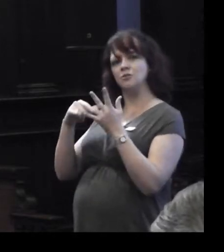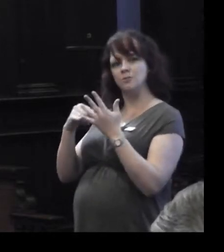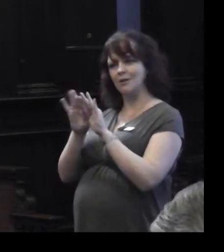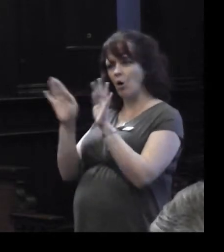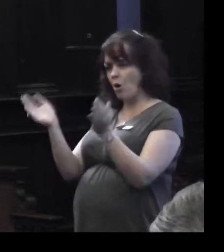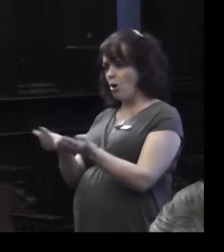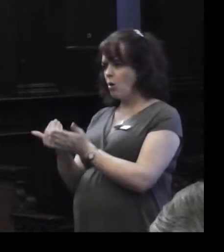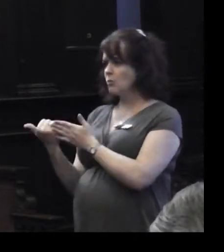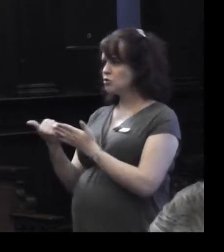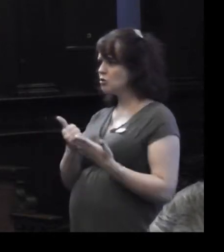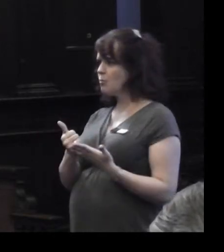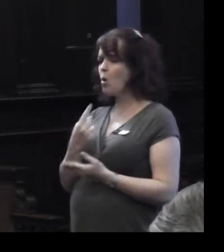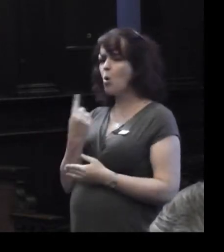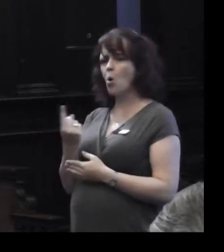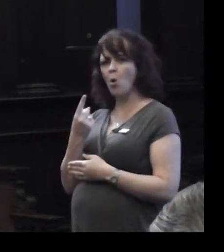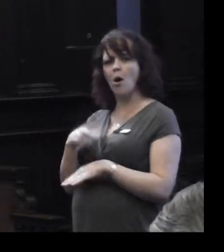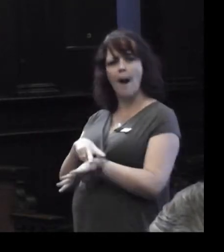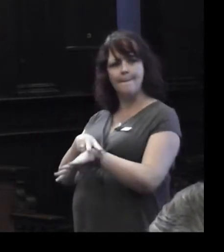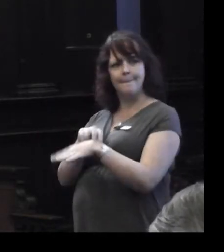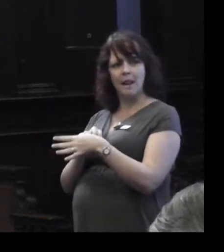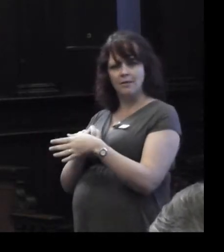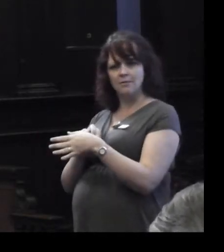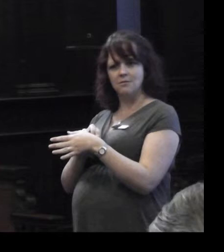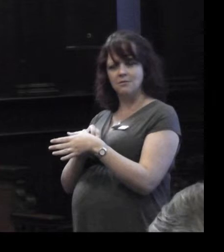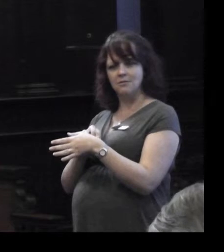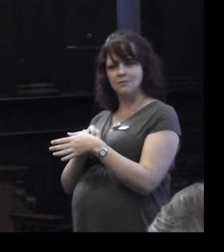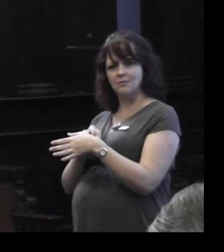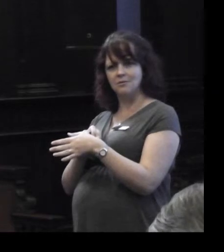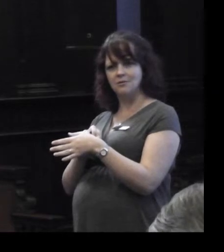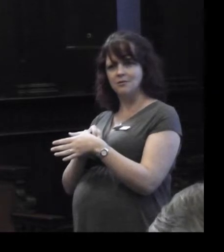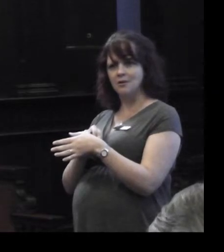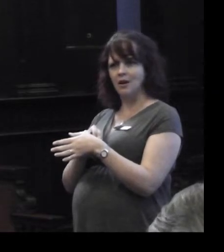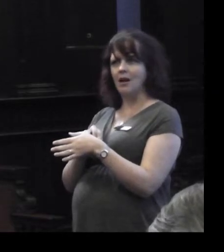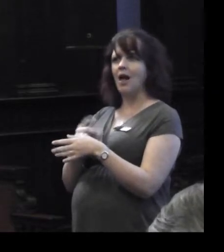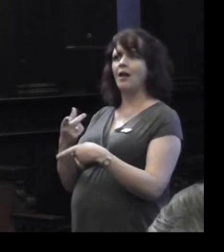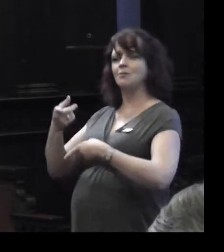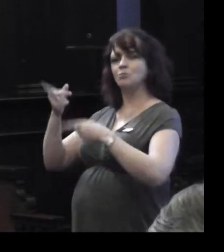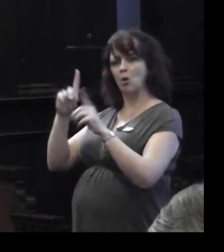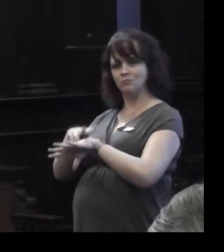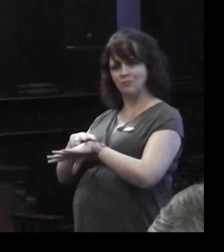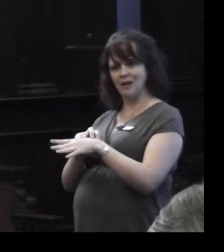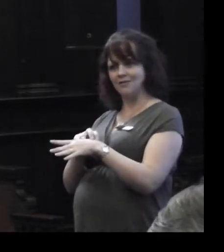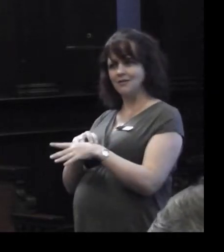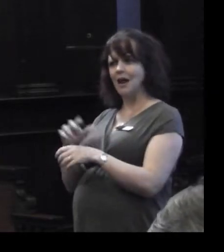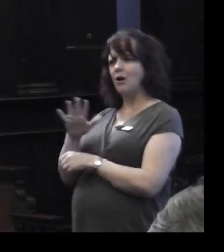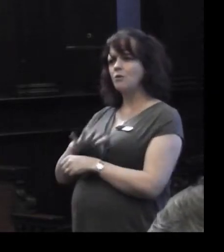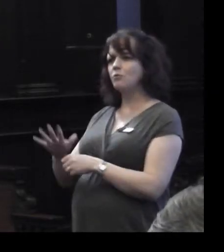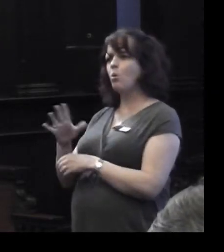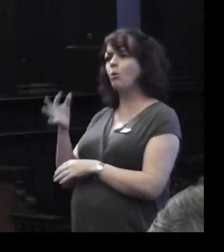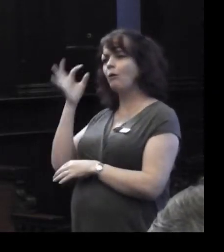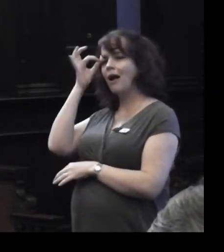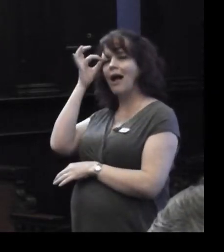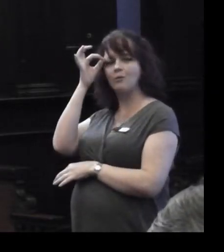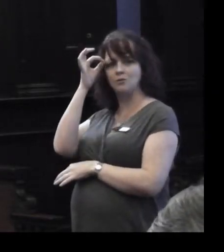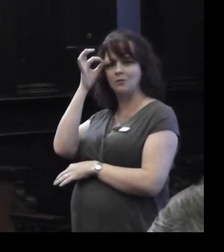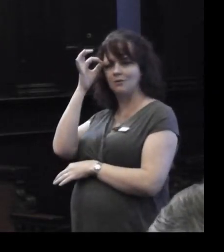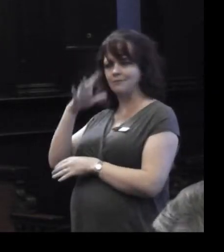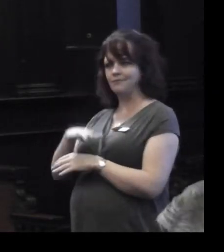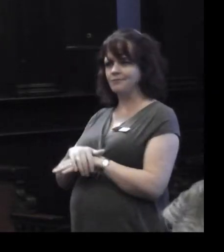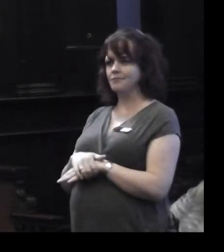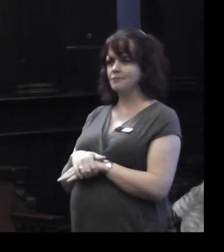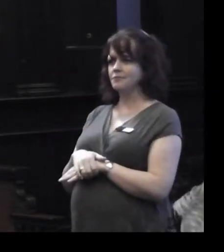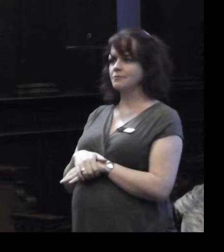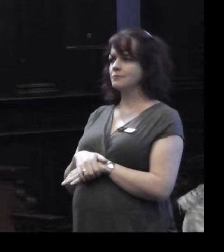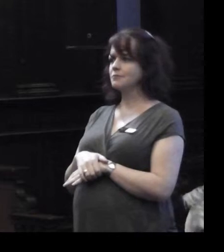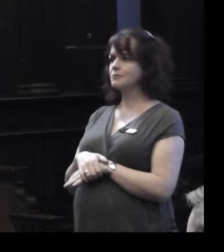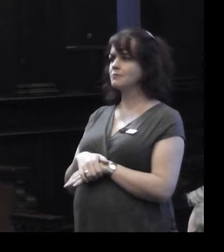of the Police and Crime Commissioner's Office and local councillors. They have engaged